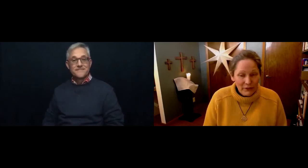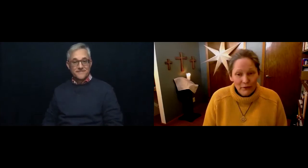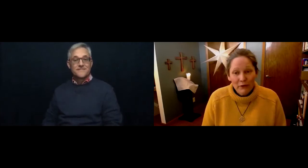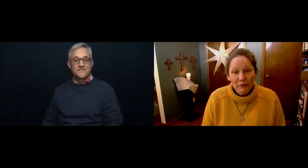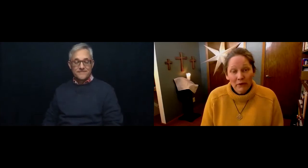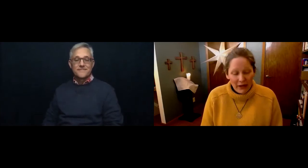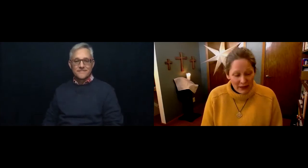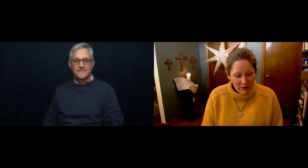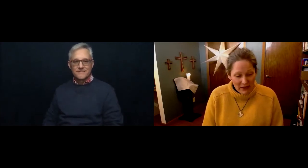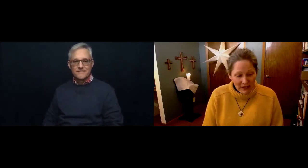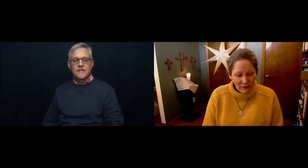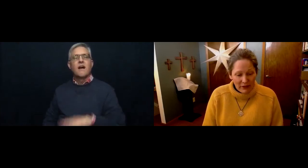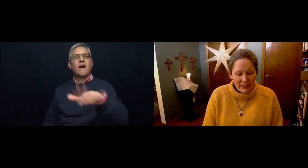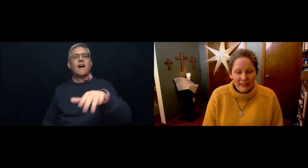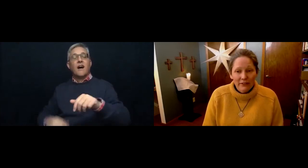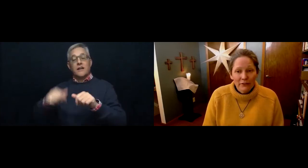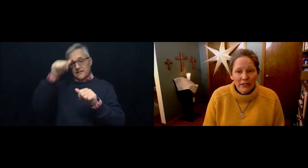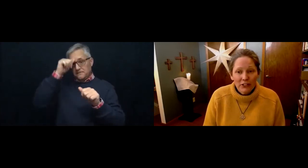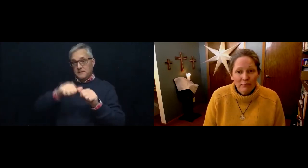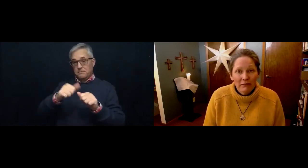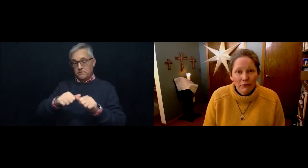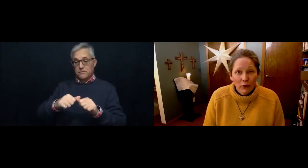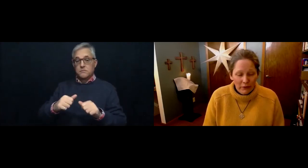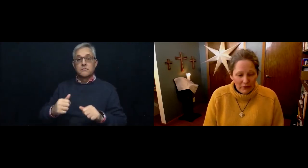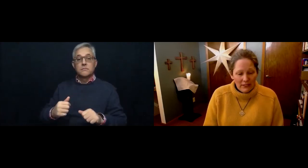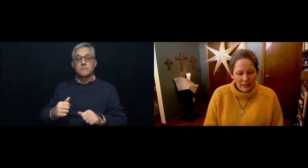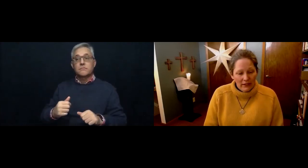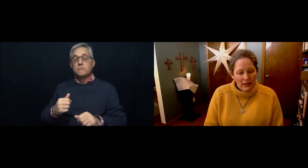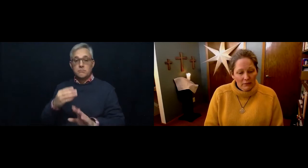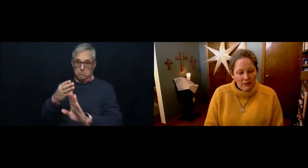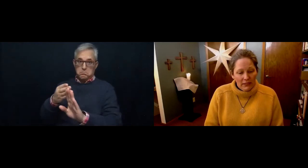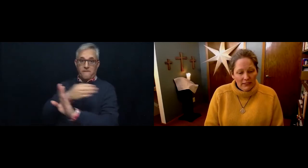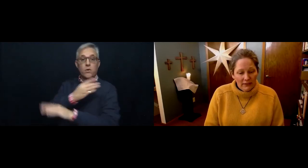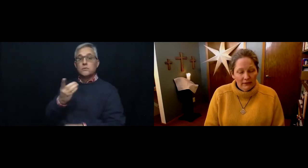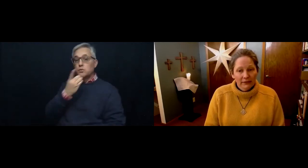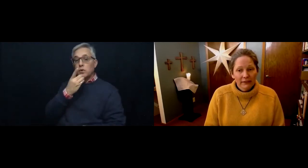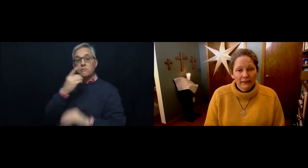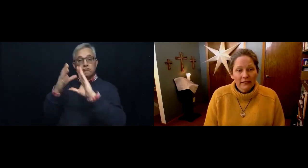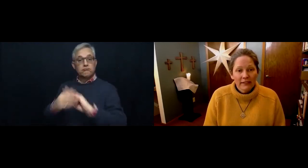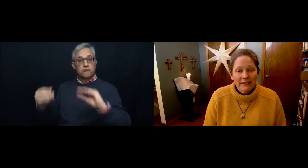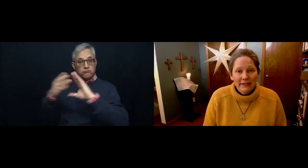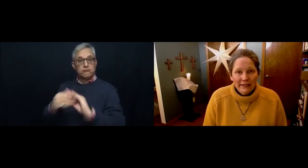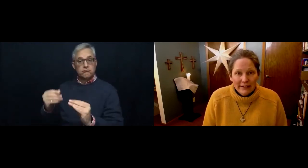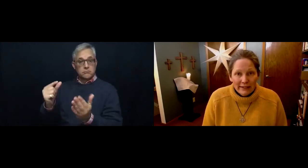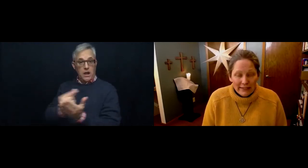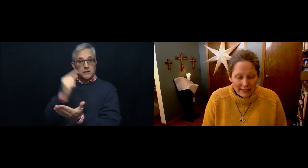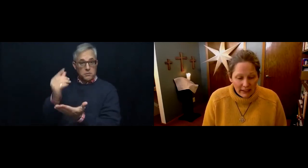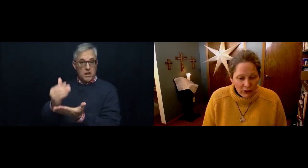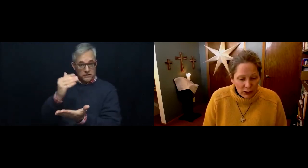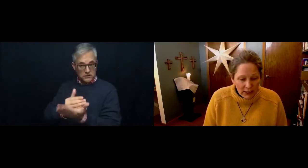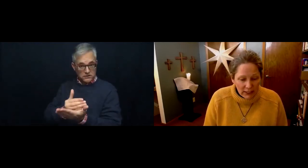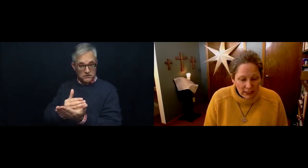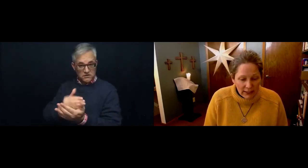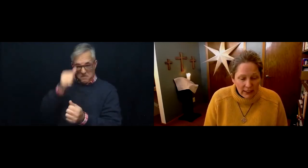Now, do you remember at the beginning when I did the introduction before Dorothy signed the gospel lesson? I said